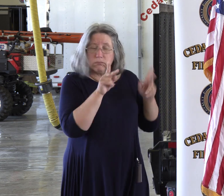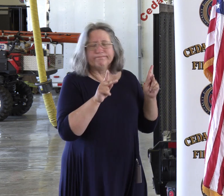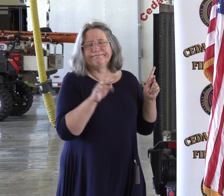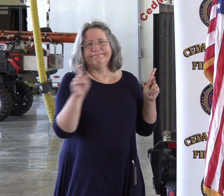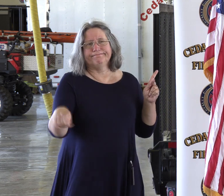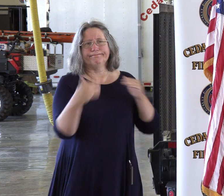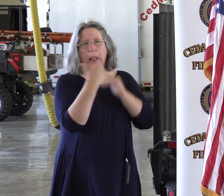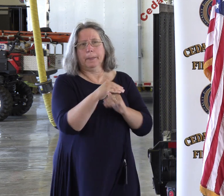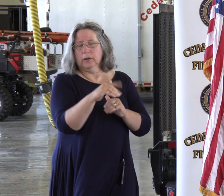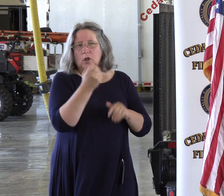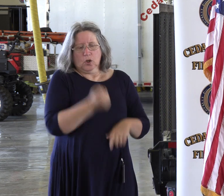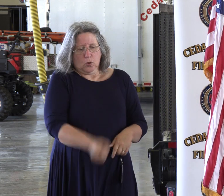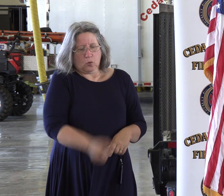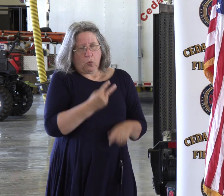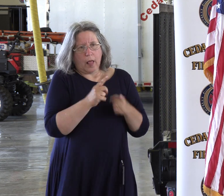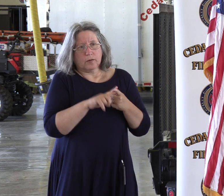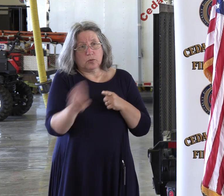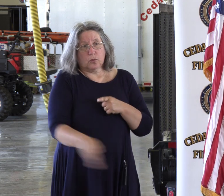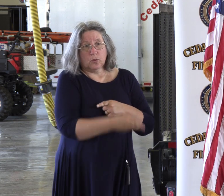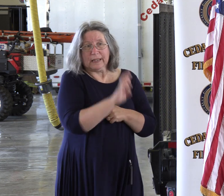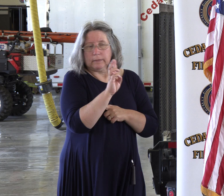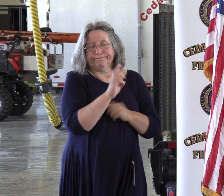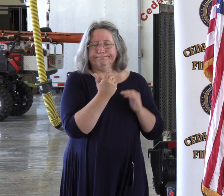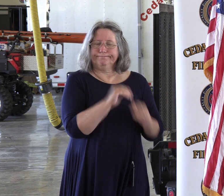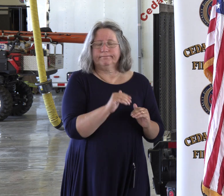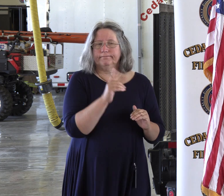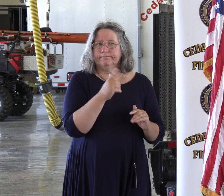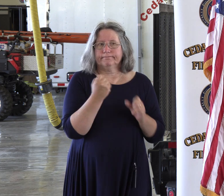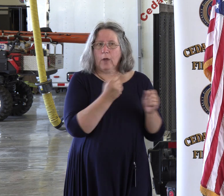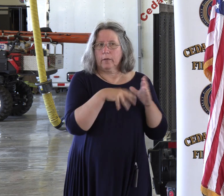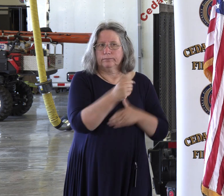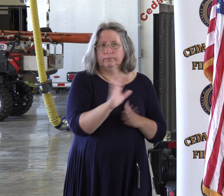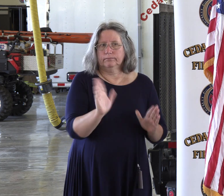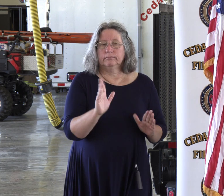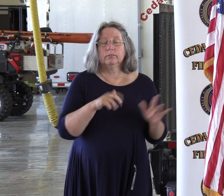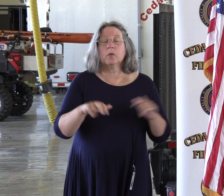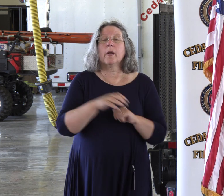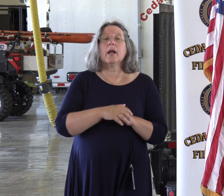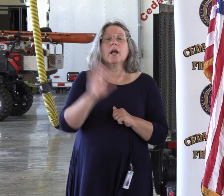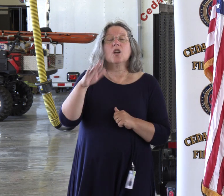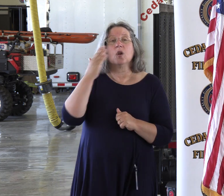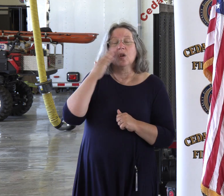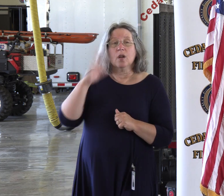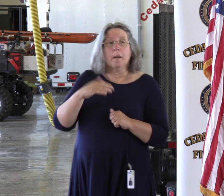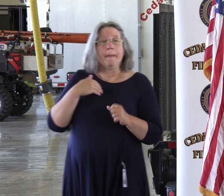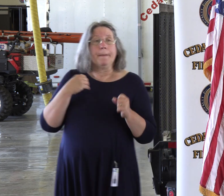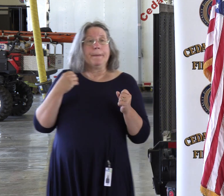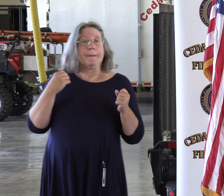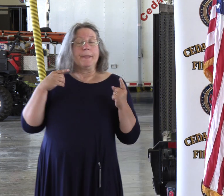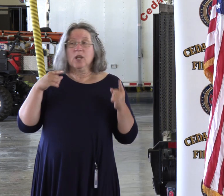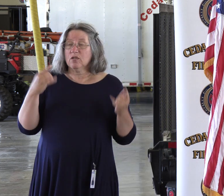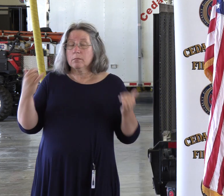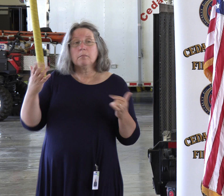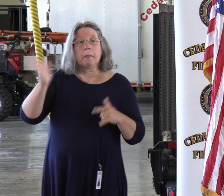yesterday, after a disaster, contractors often go door to door in these